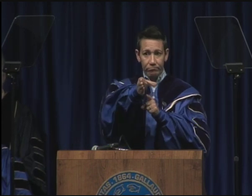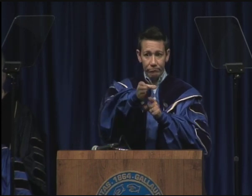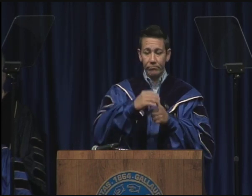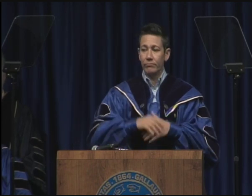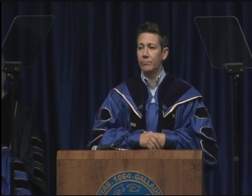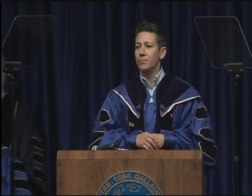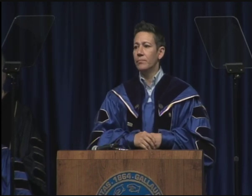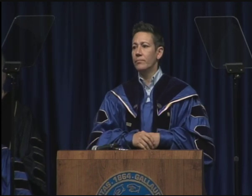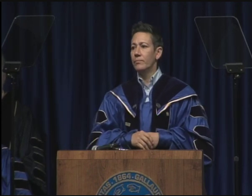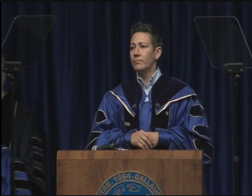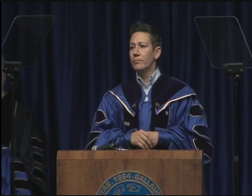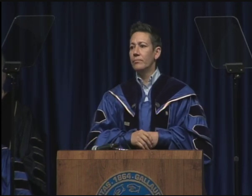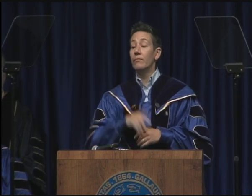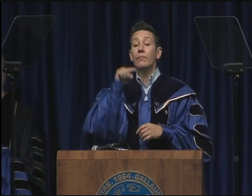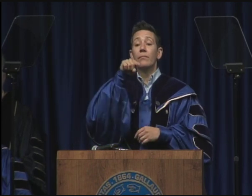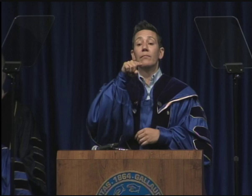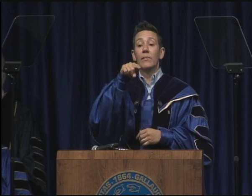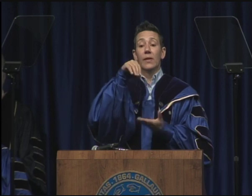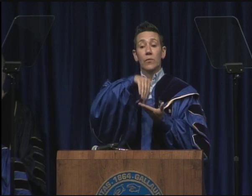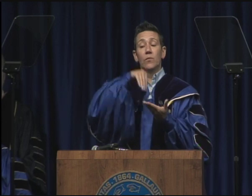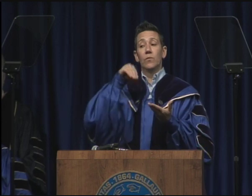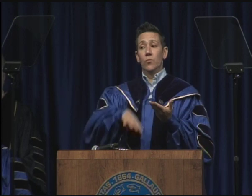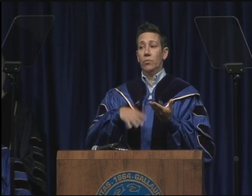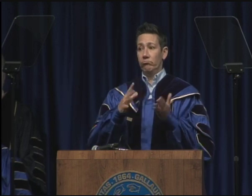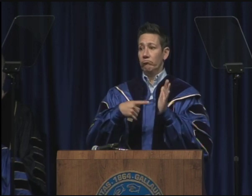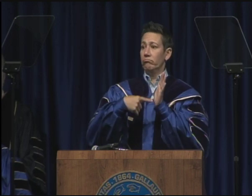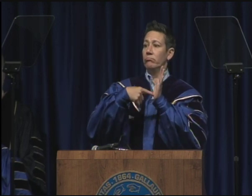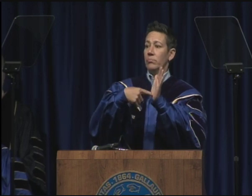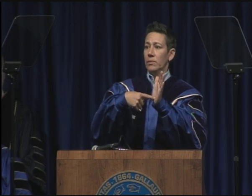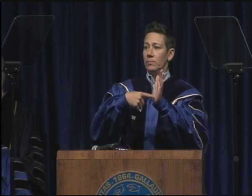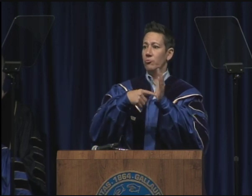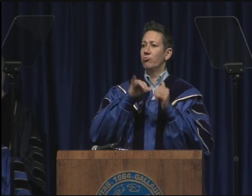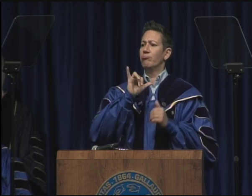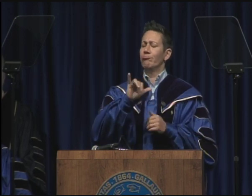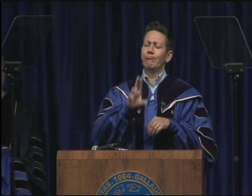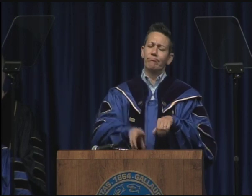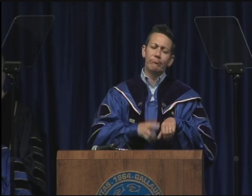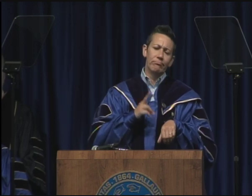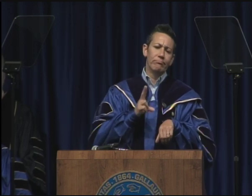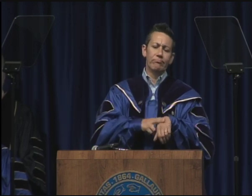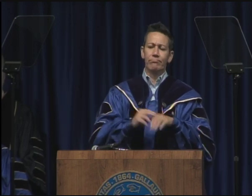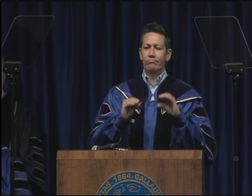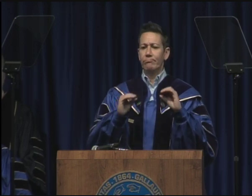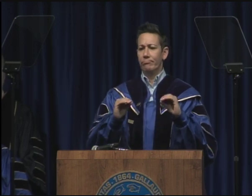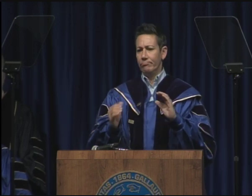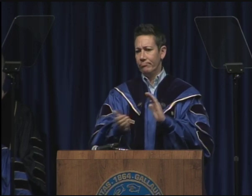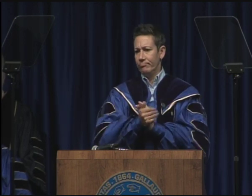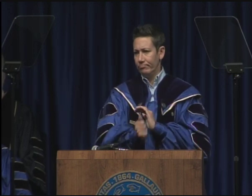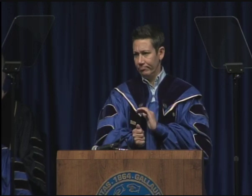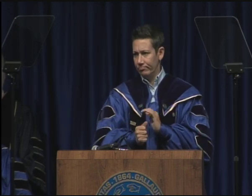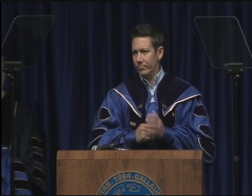the field for some time. This student has demonstrated a natural ability for